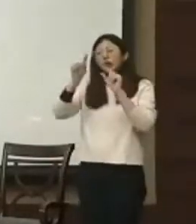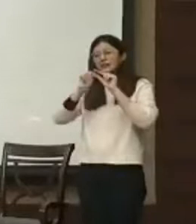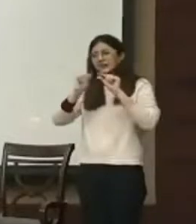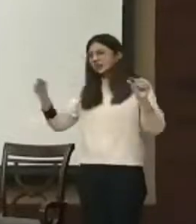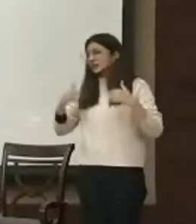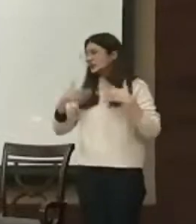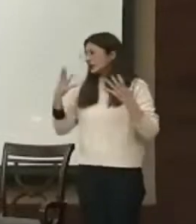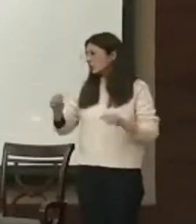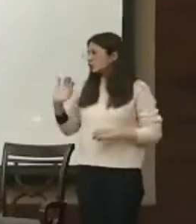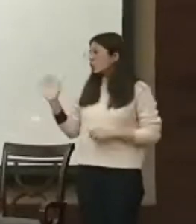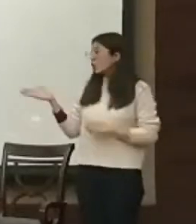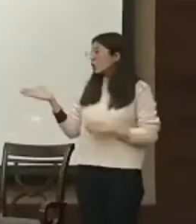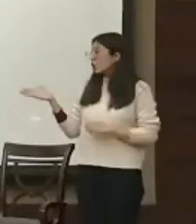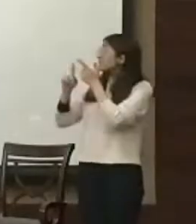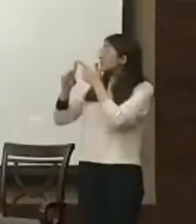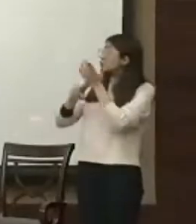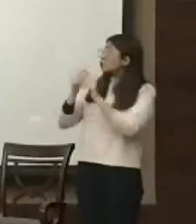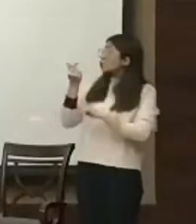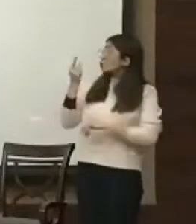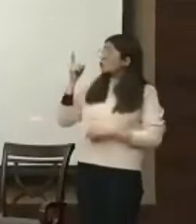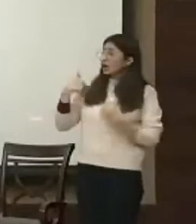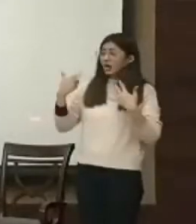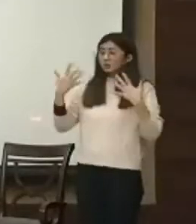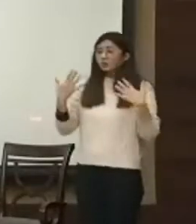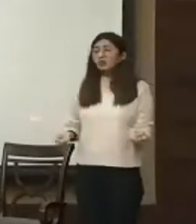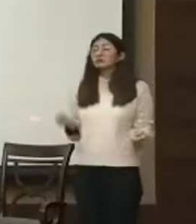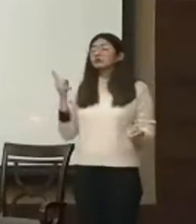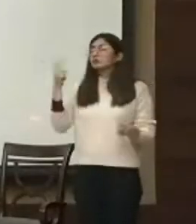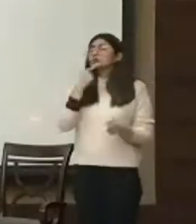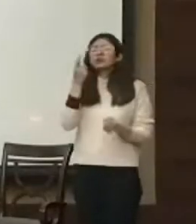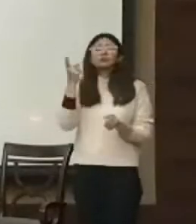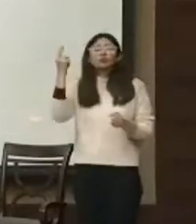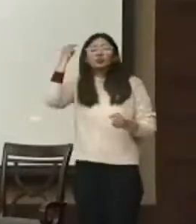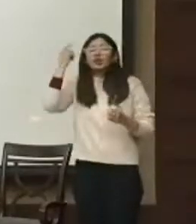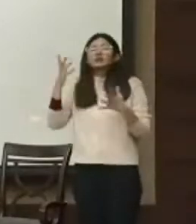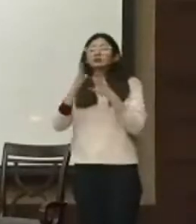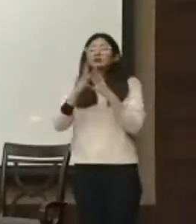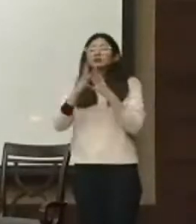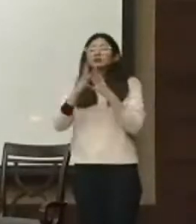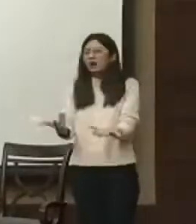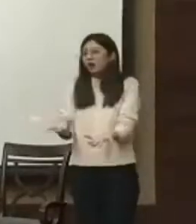of the panelists. Meenu, I want you to say, what do you think should be done? What is